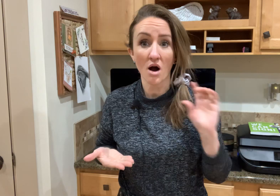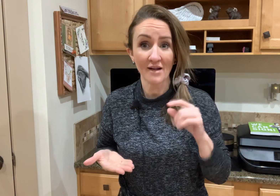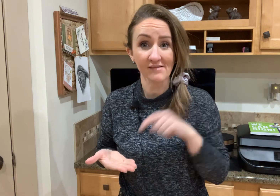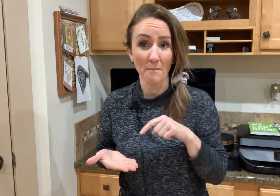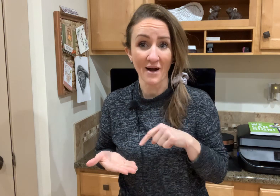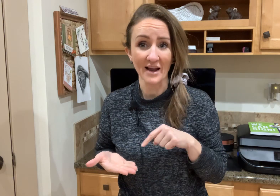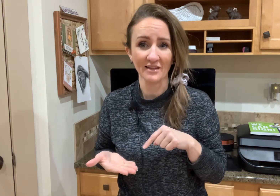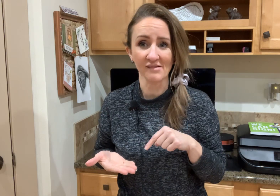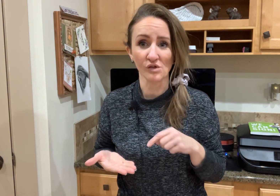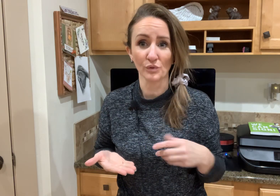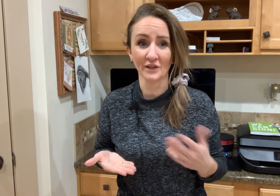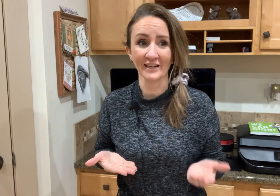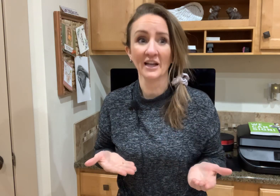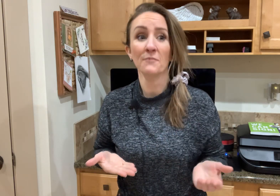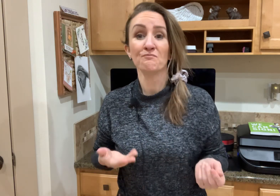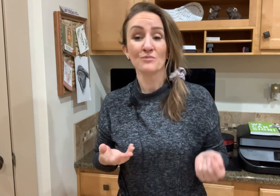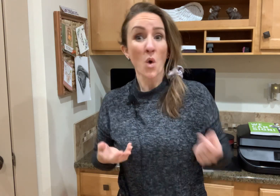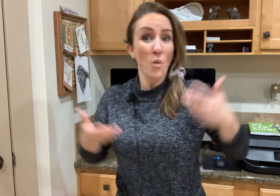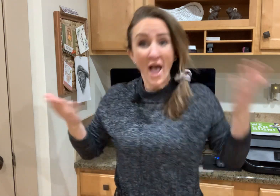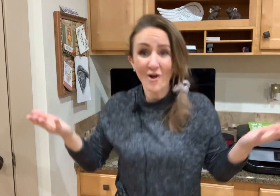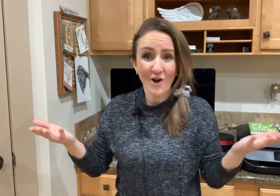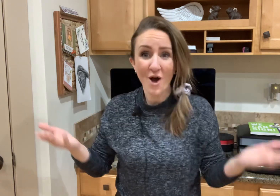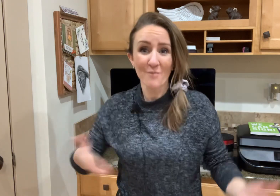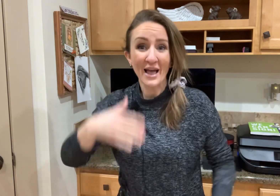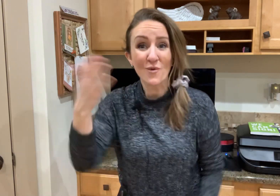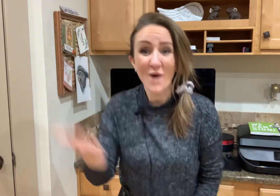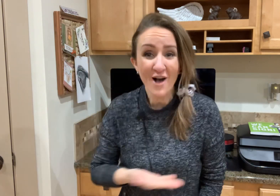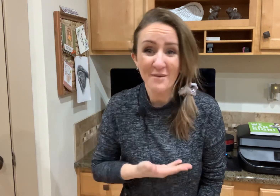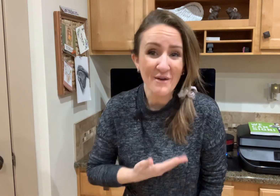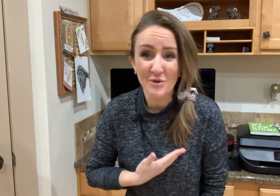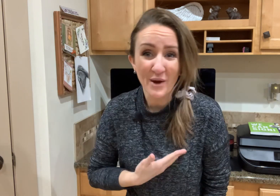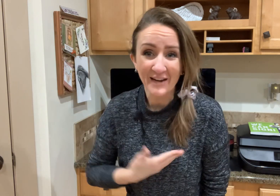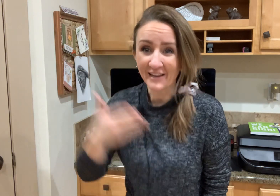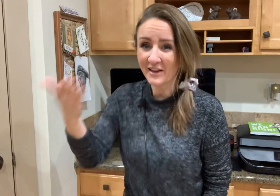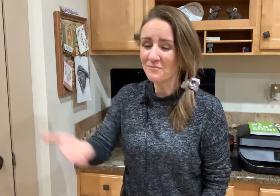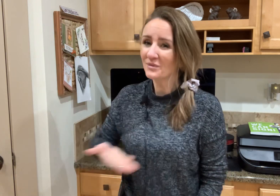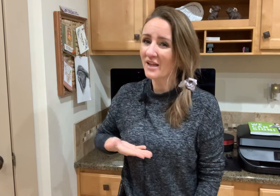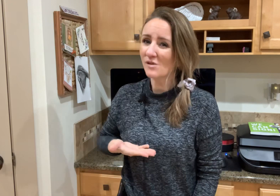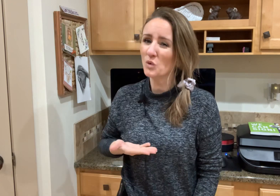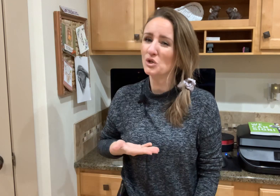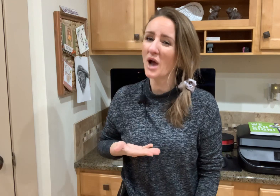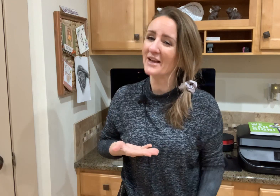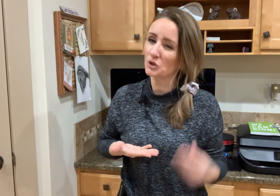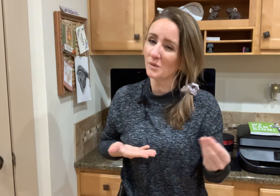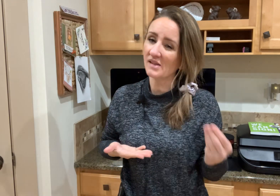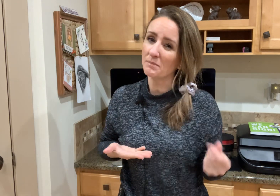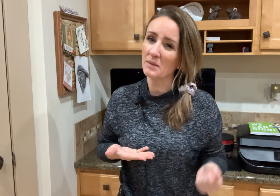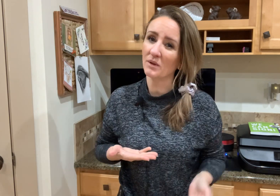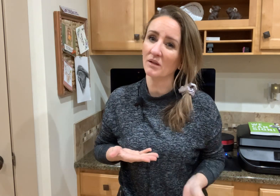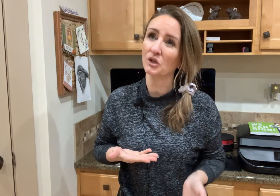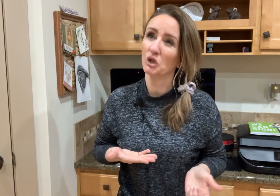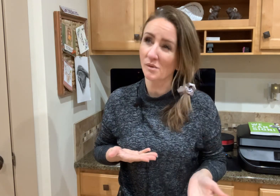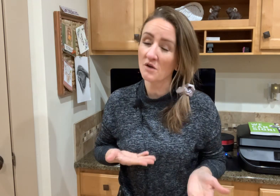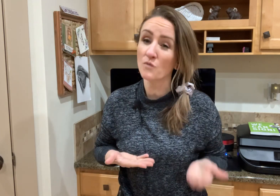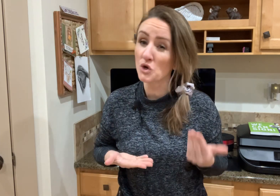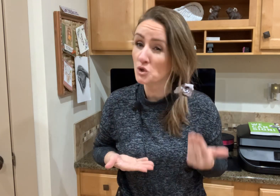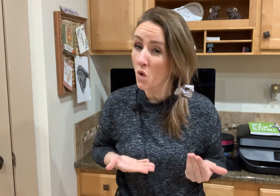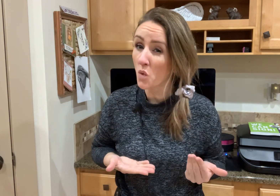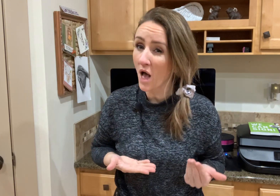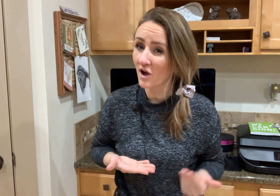concept behind this is really welcome, like welcome everybody. So I do see people use it for you're welcome,